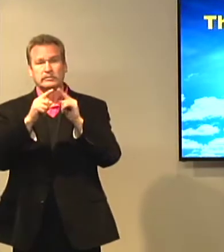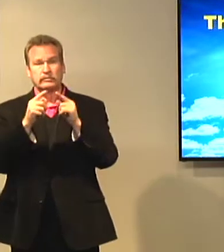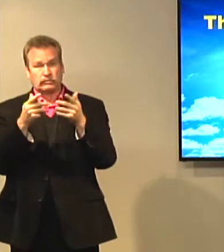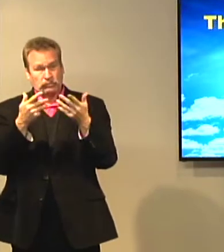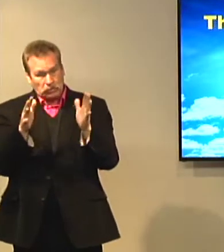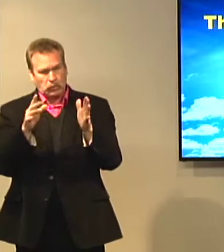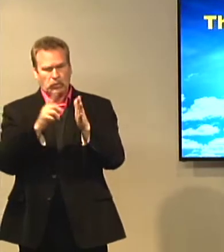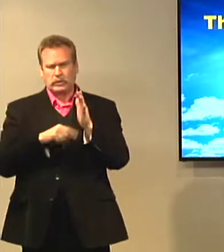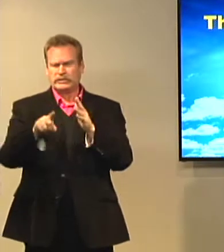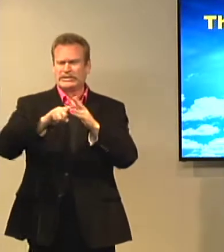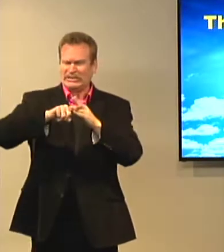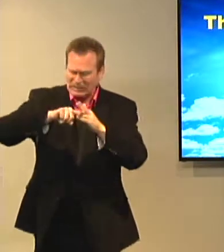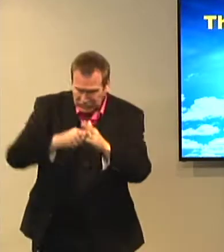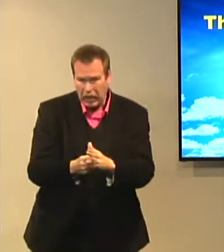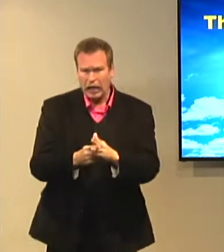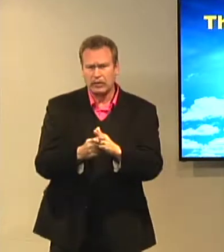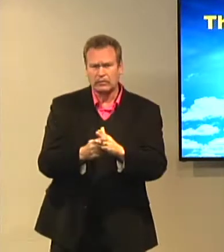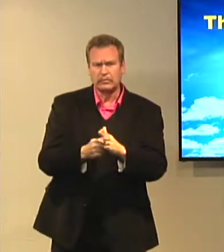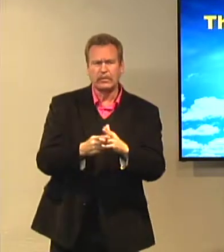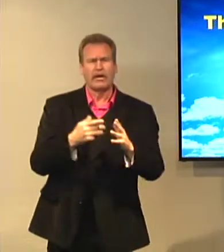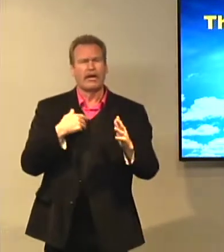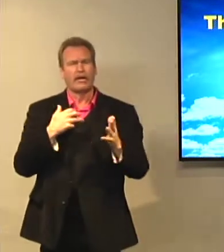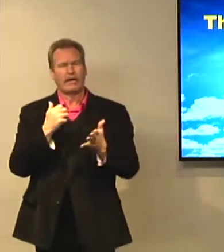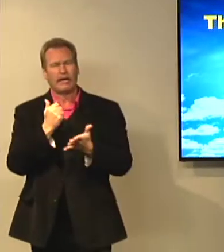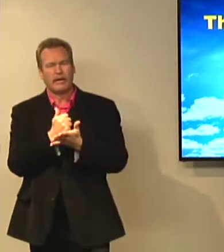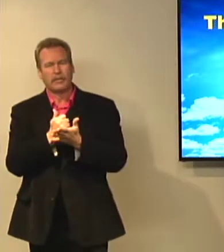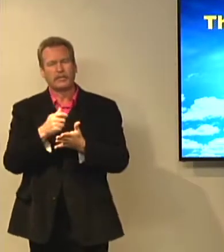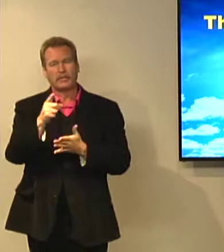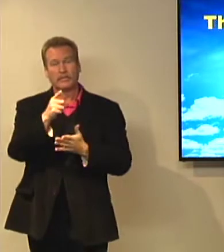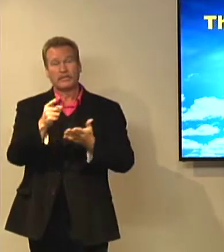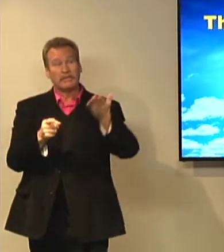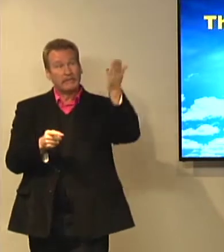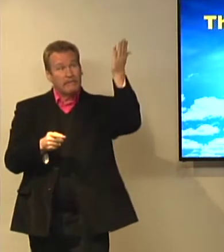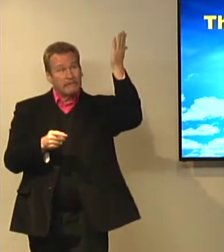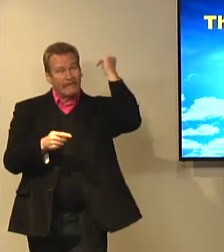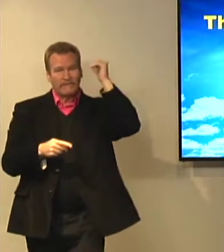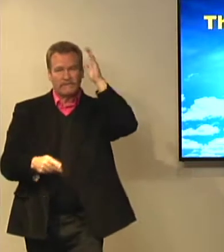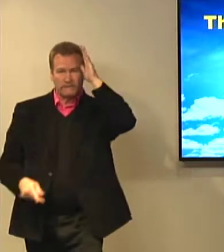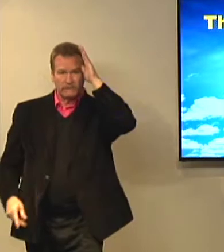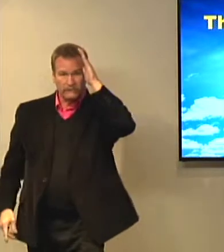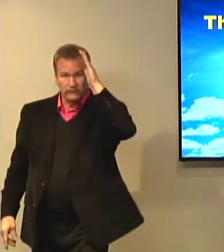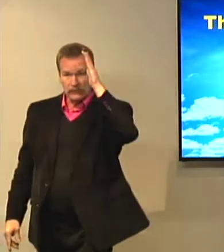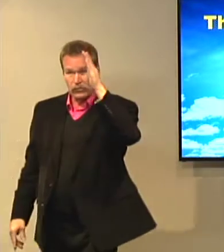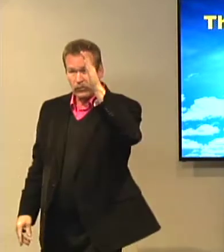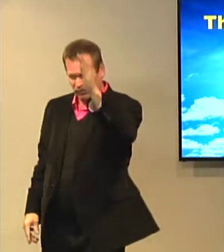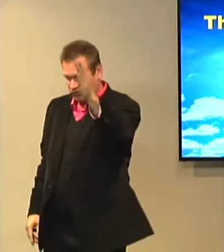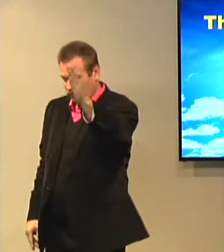Additionally, we need to understand that there are three keys to finishing what we start.